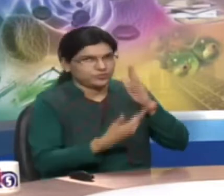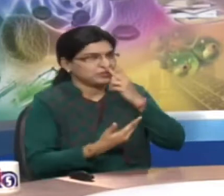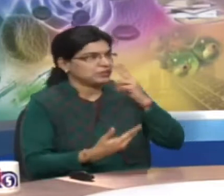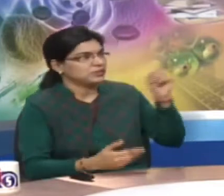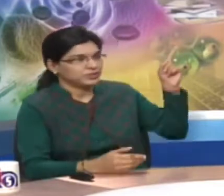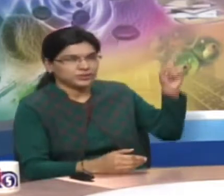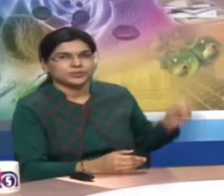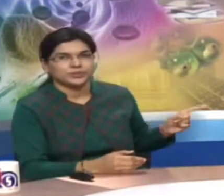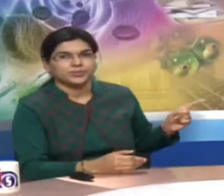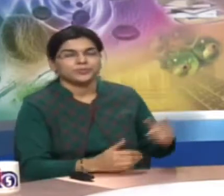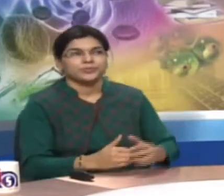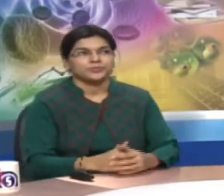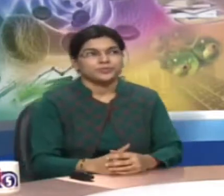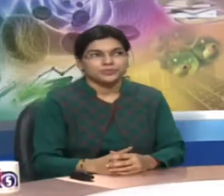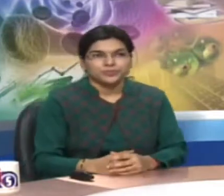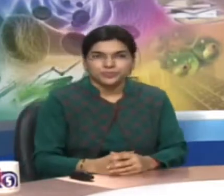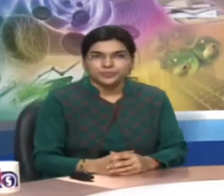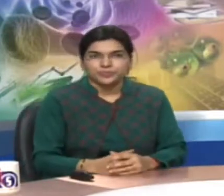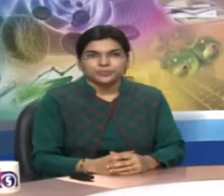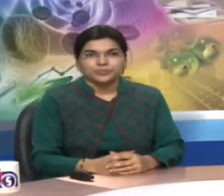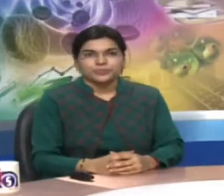These are the examples of these questions.